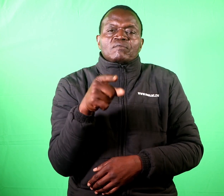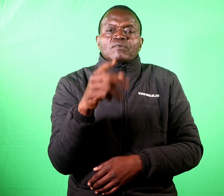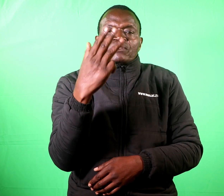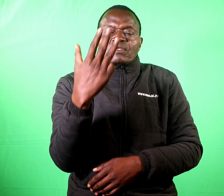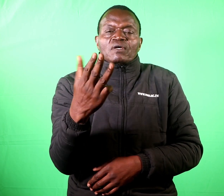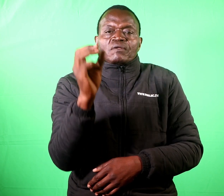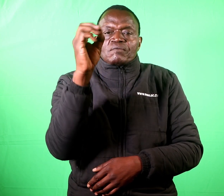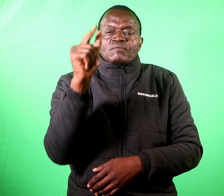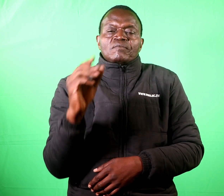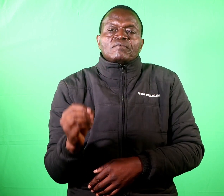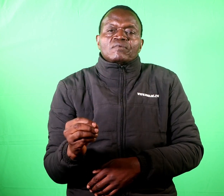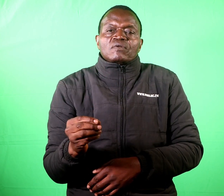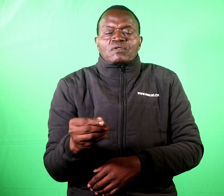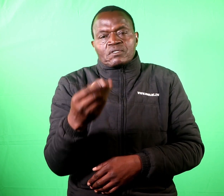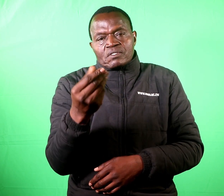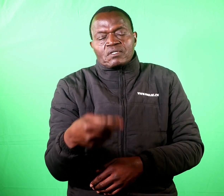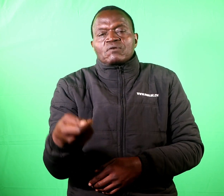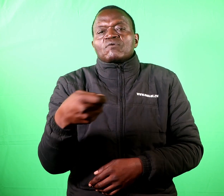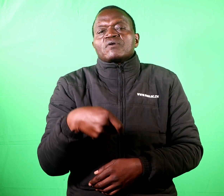17.9%. Salary or wages,